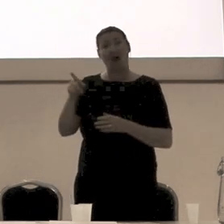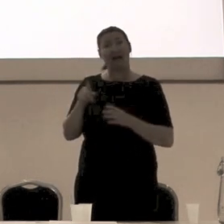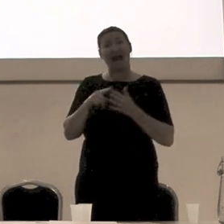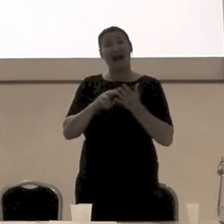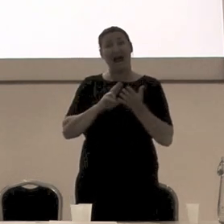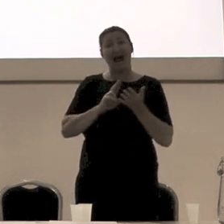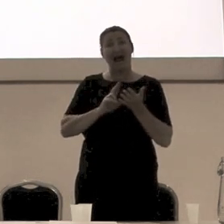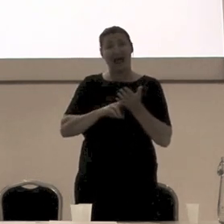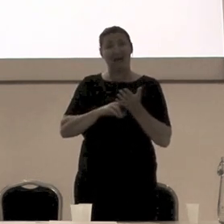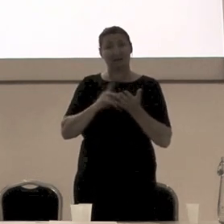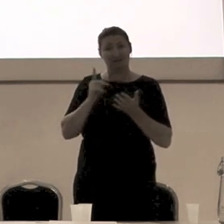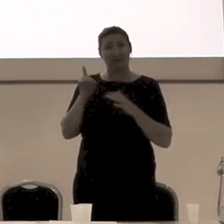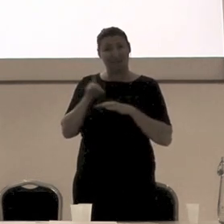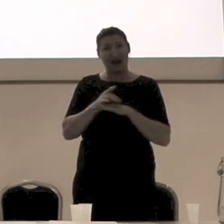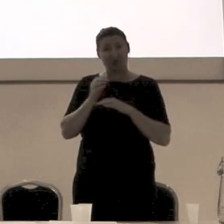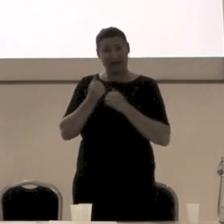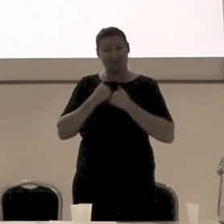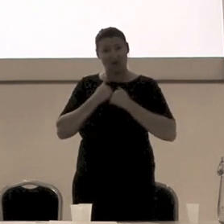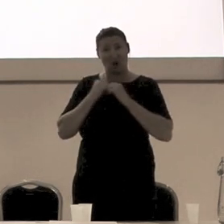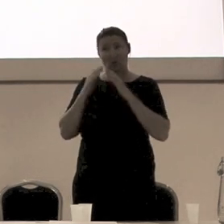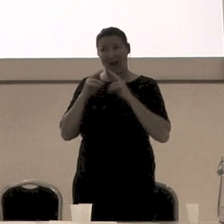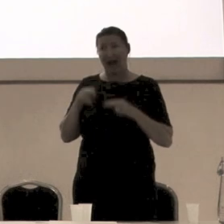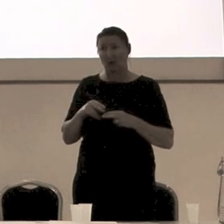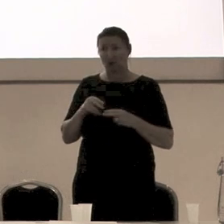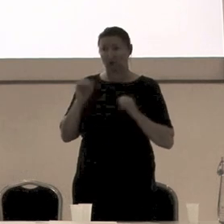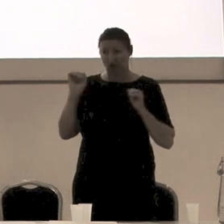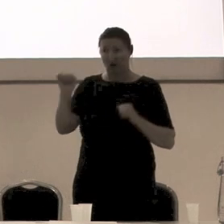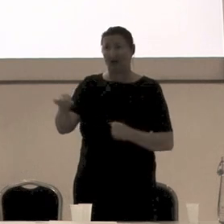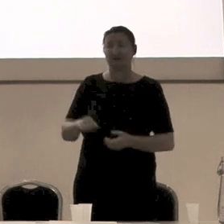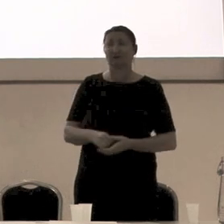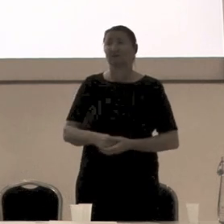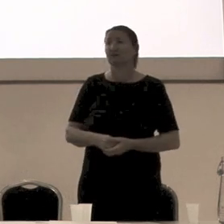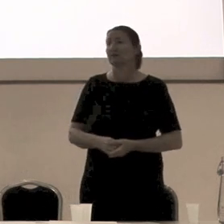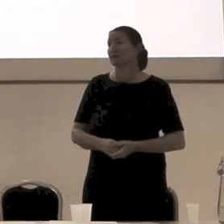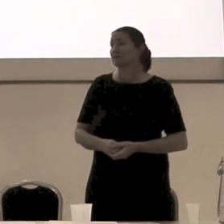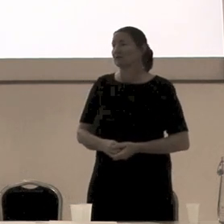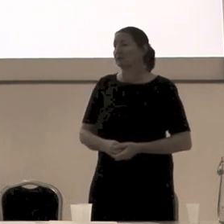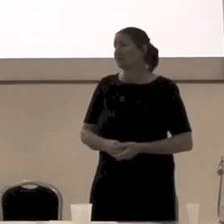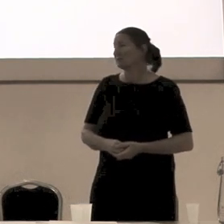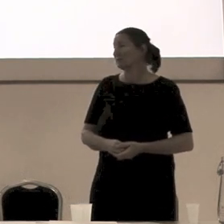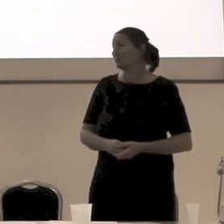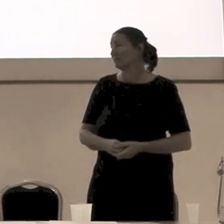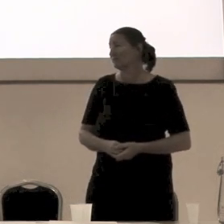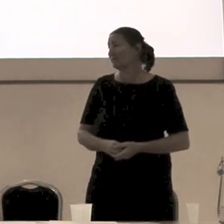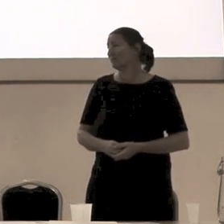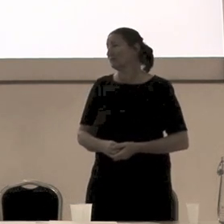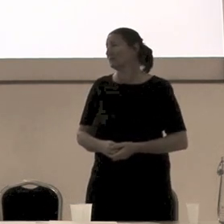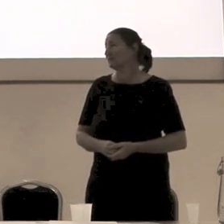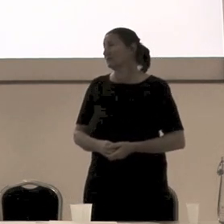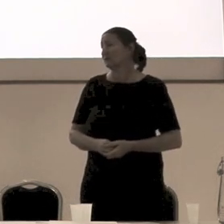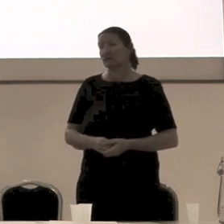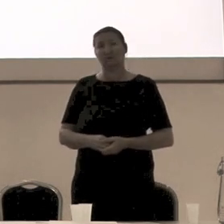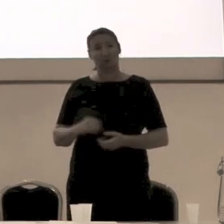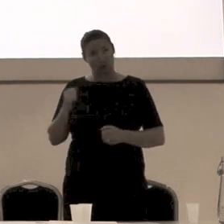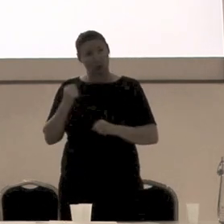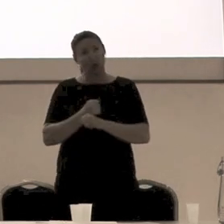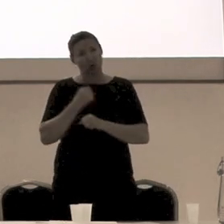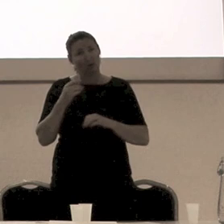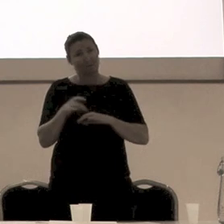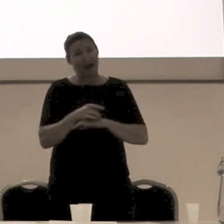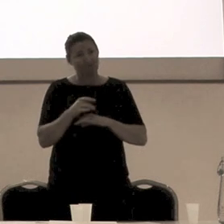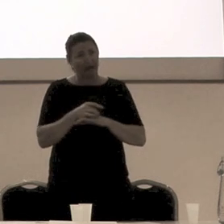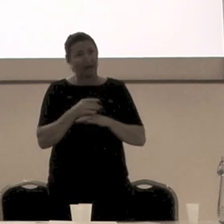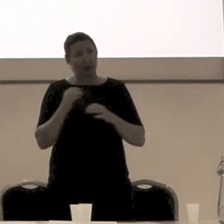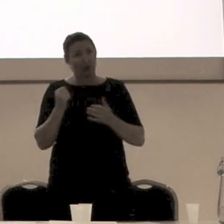actually marrying and having her own household, which is exactly what everyone else thinks they might be able to do, whether they marry or not is another